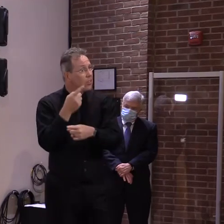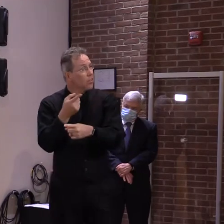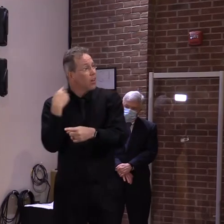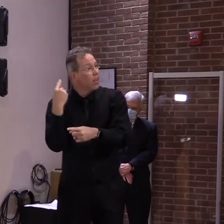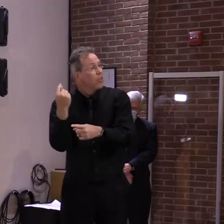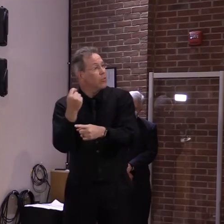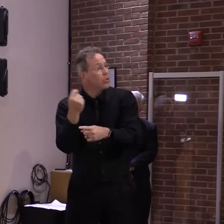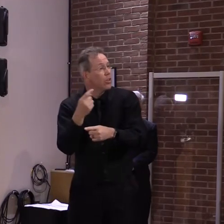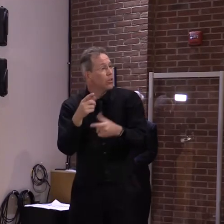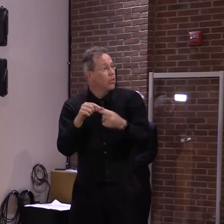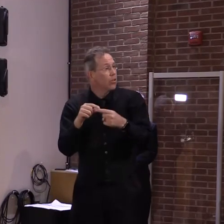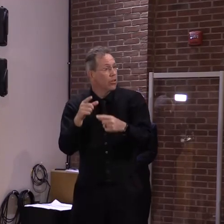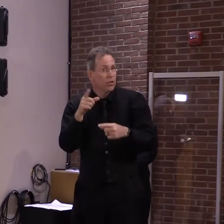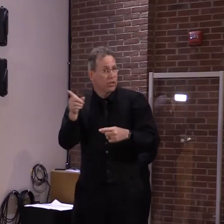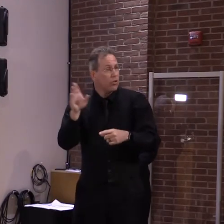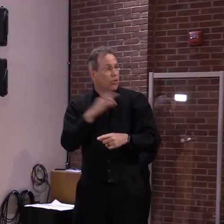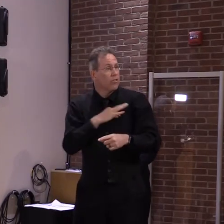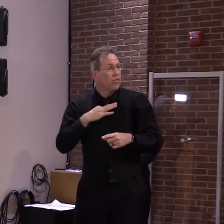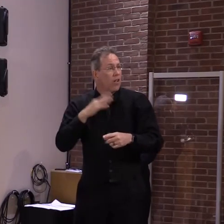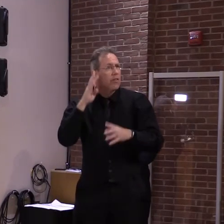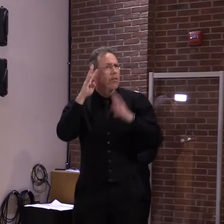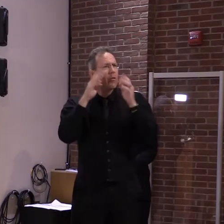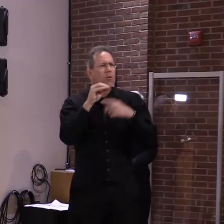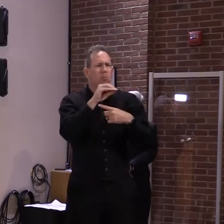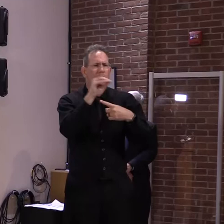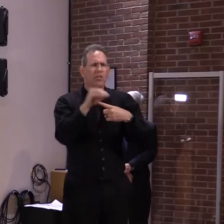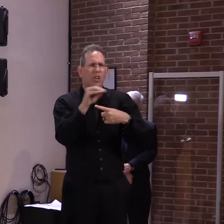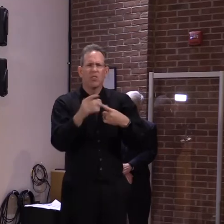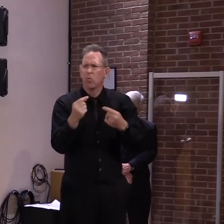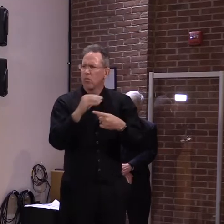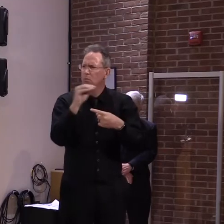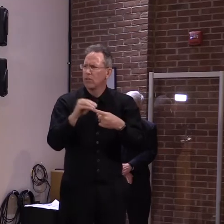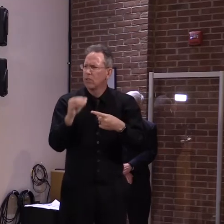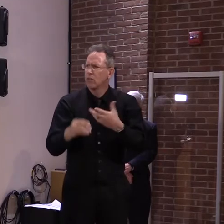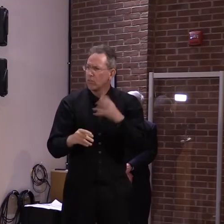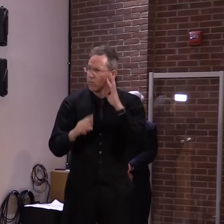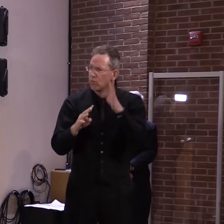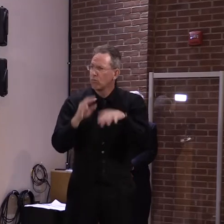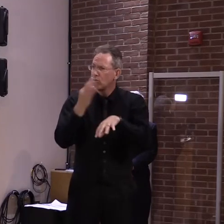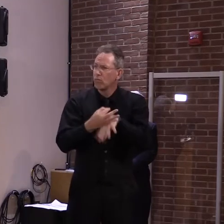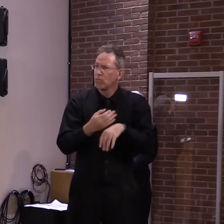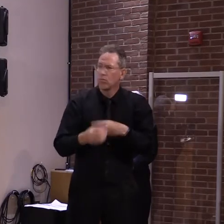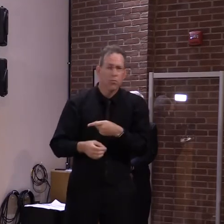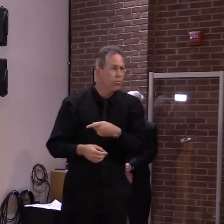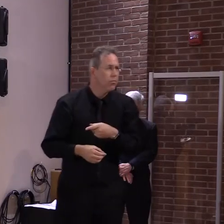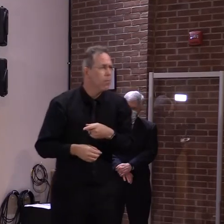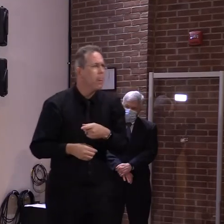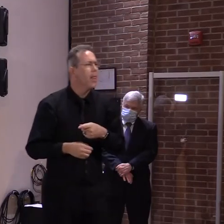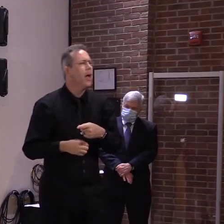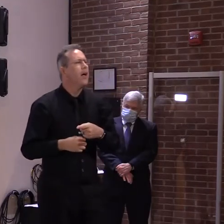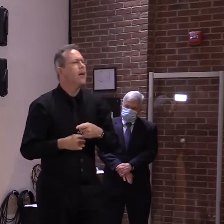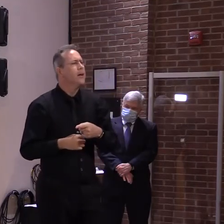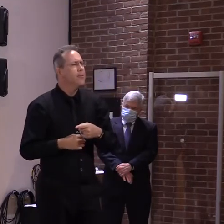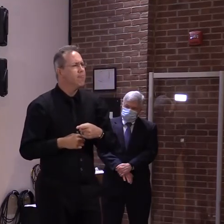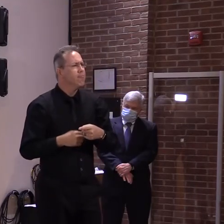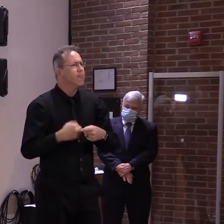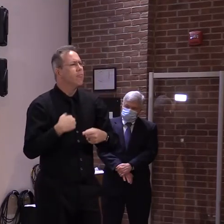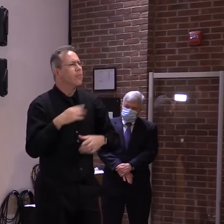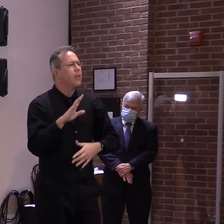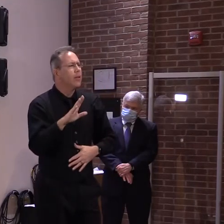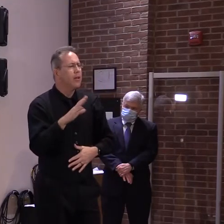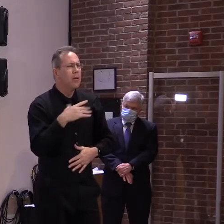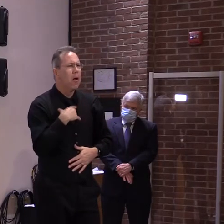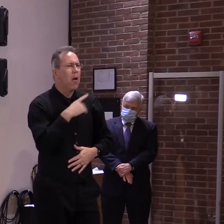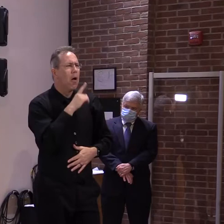numbers or what it would show. Well, we took a look, and again, this isn't a criticism of the legislature. These are just